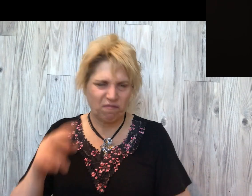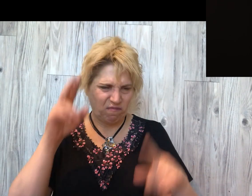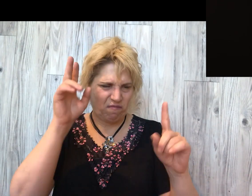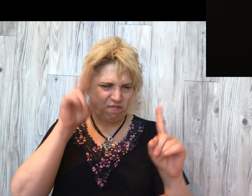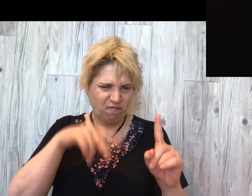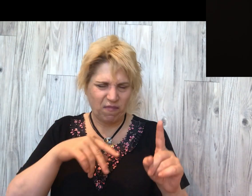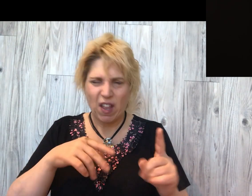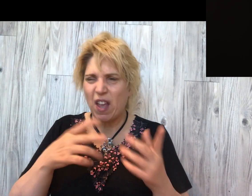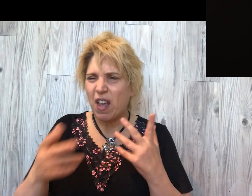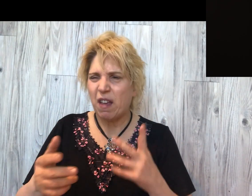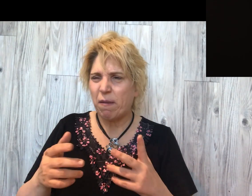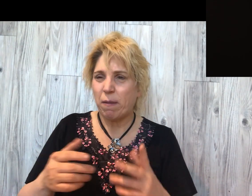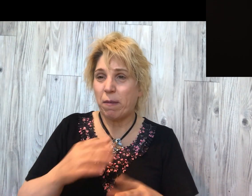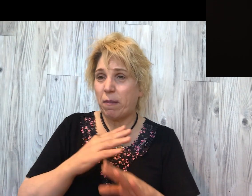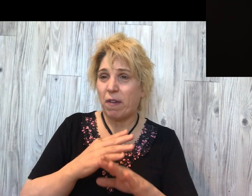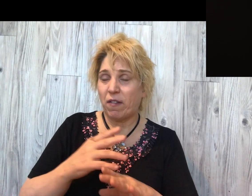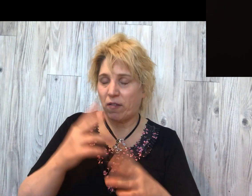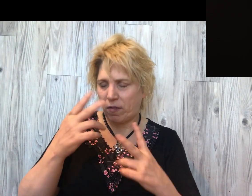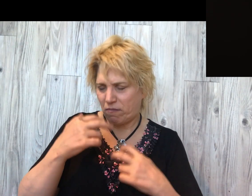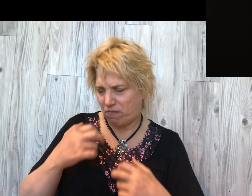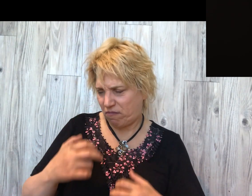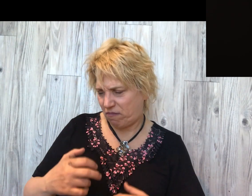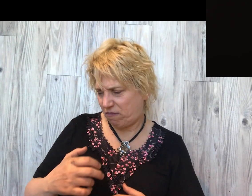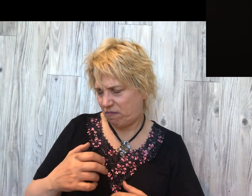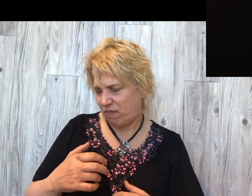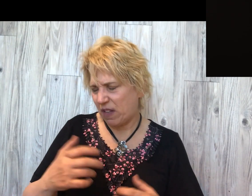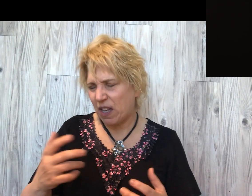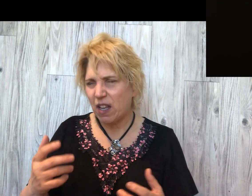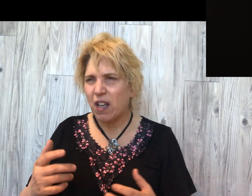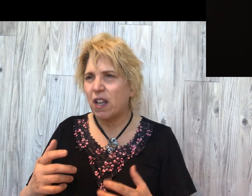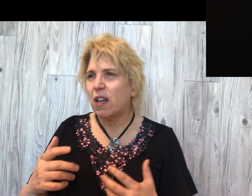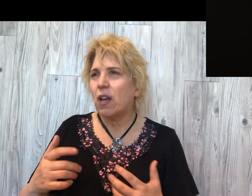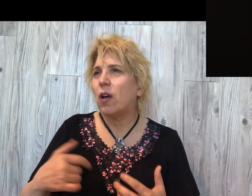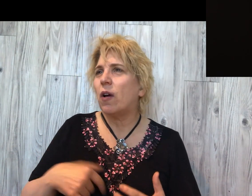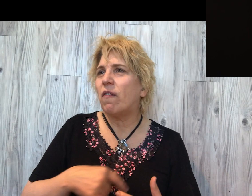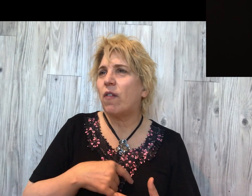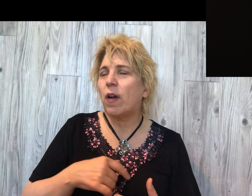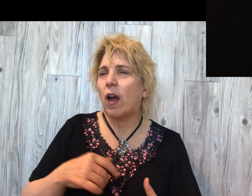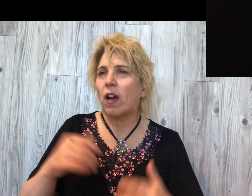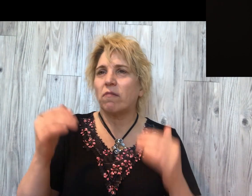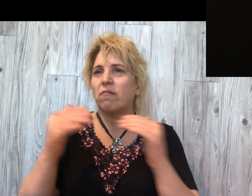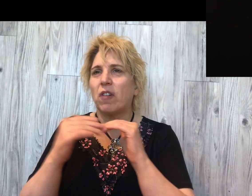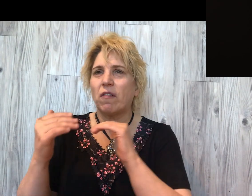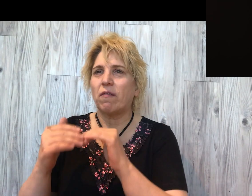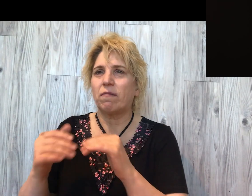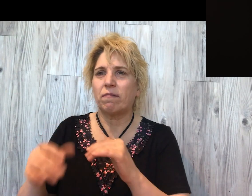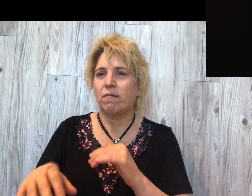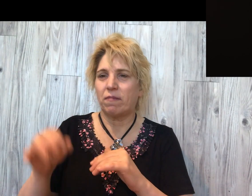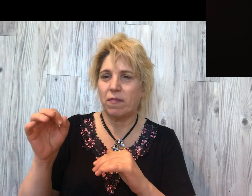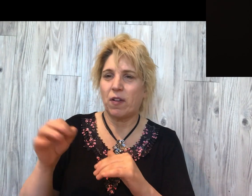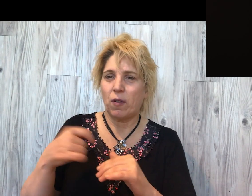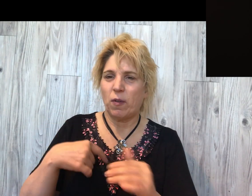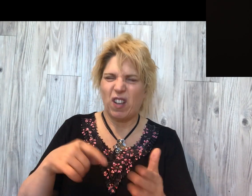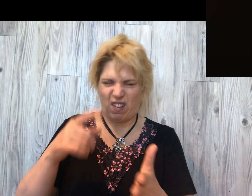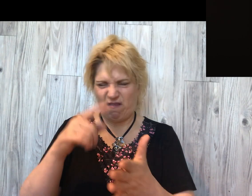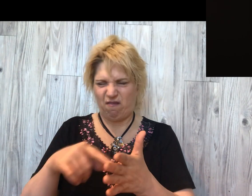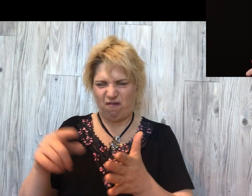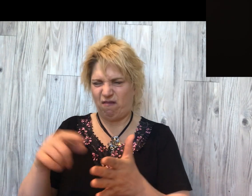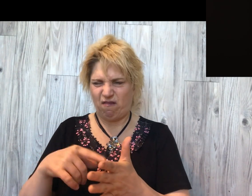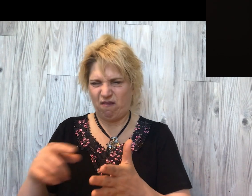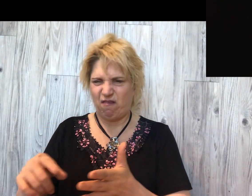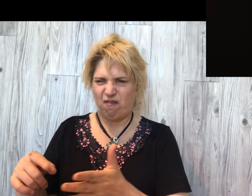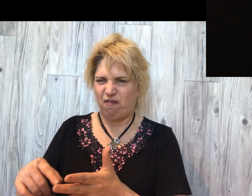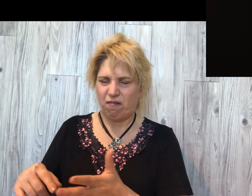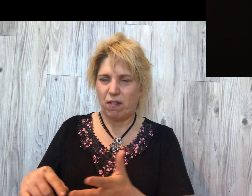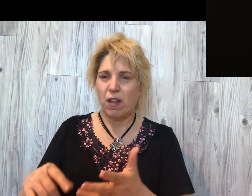inhibit you from looking deeply into your own life. You see, we aren't justified by finding others that we can condemn. If you're